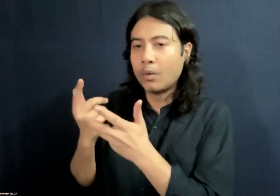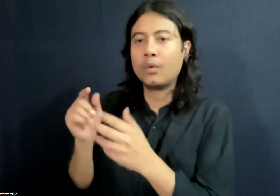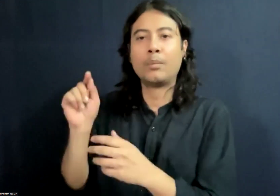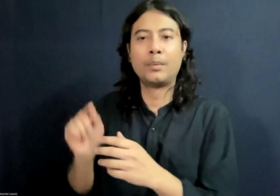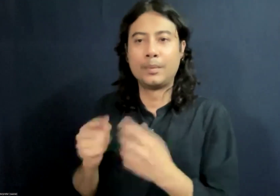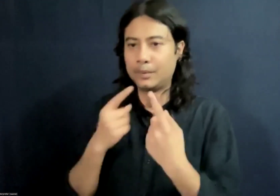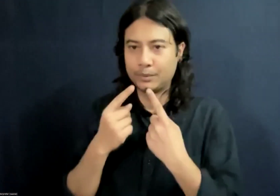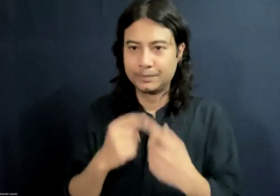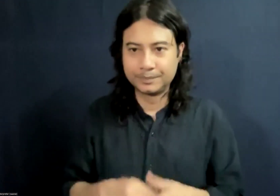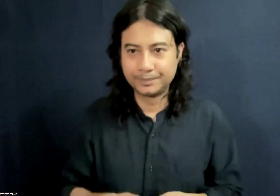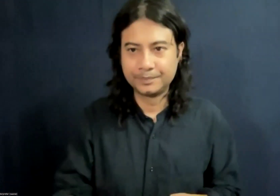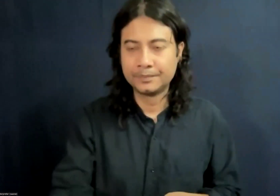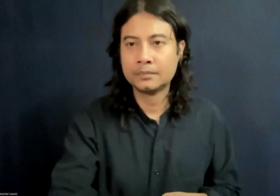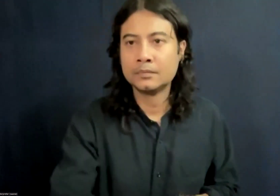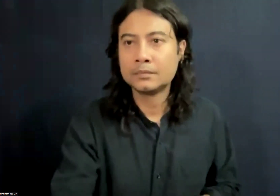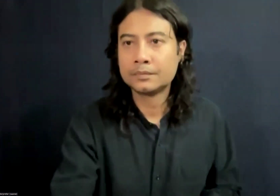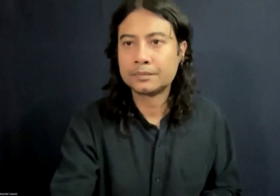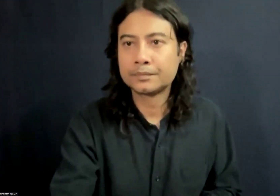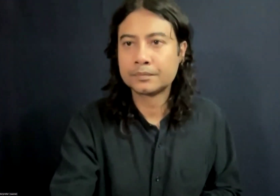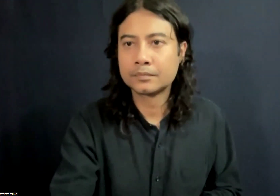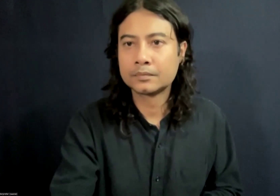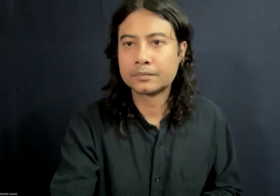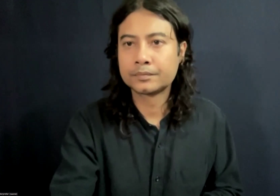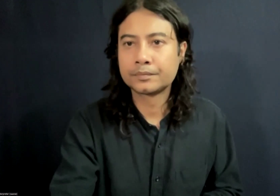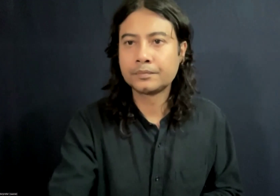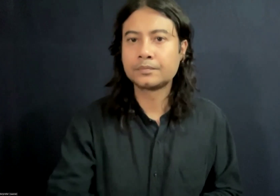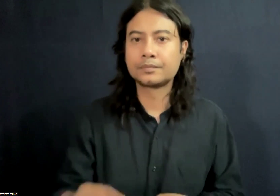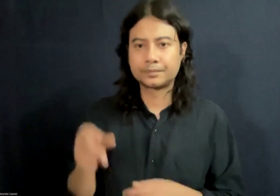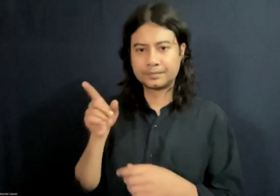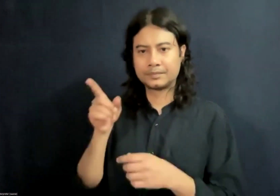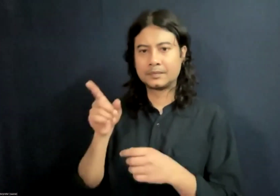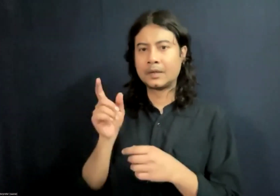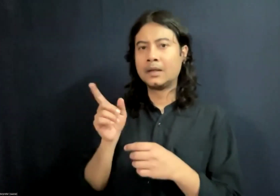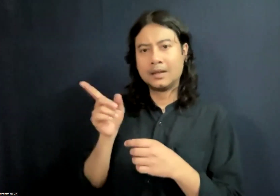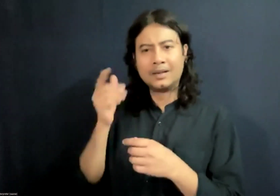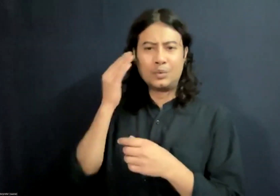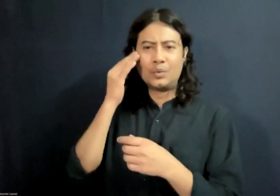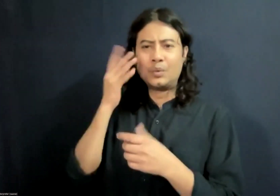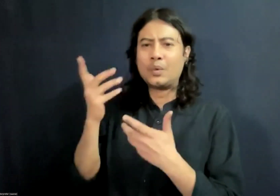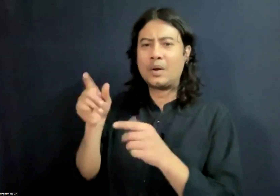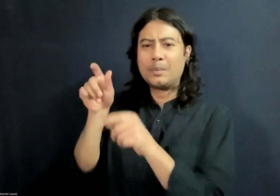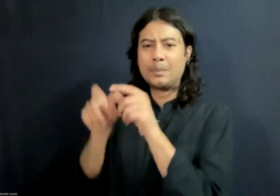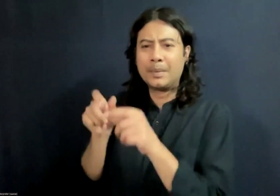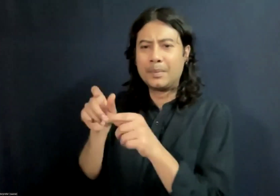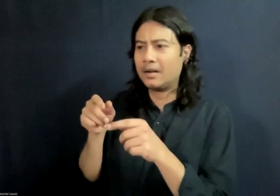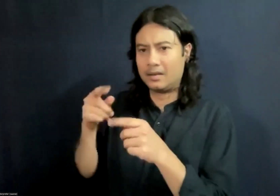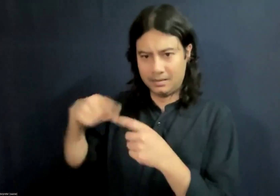So we all know what is mode of ignorance. Person is lazy, person is alcoholic.